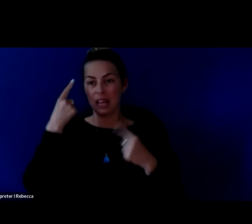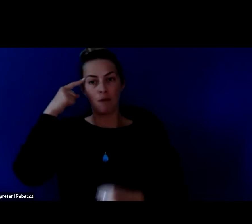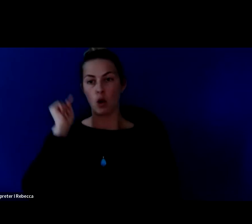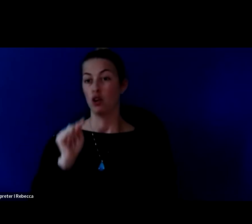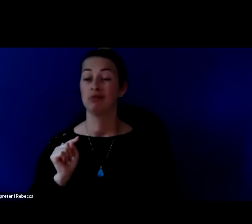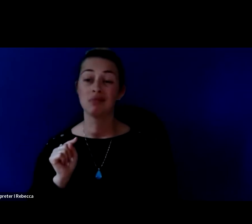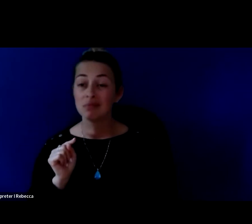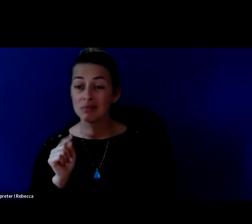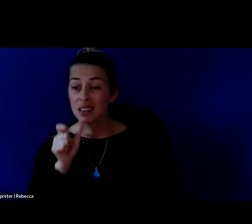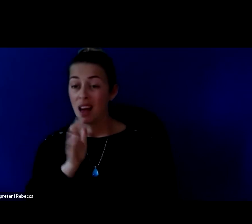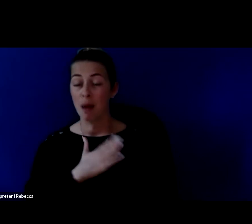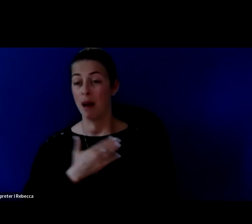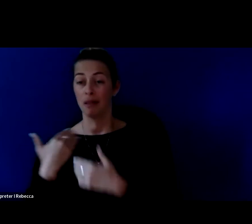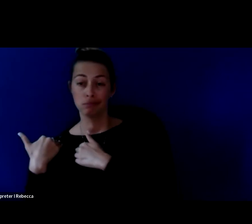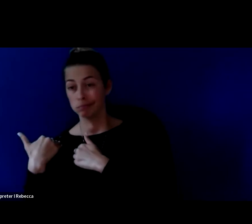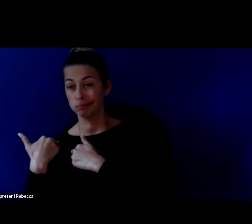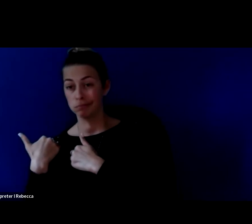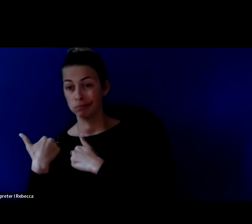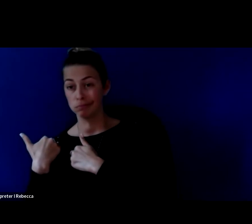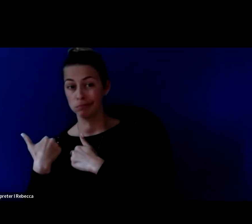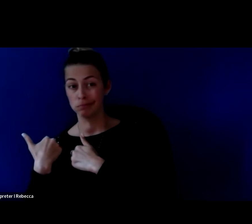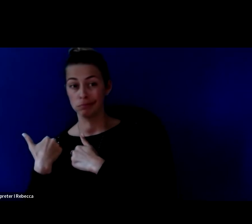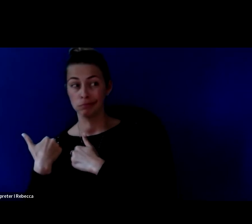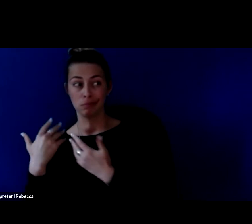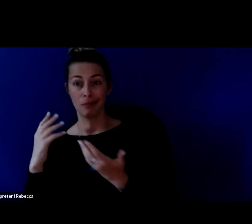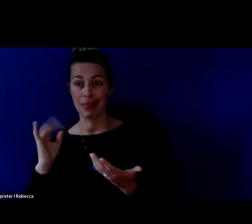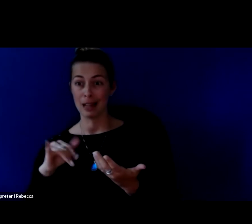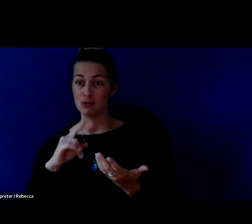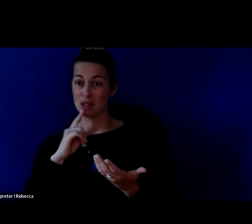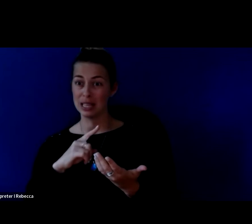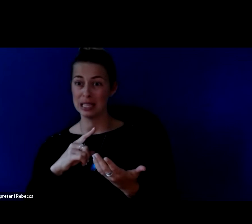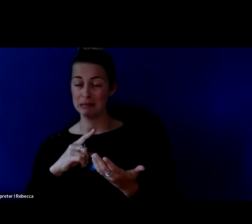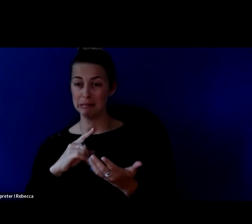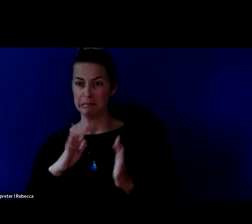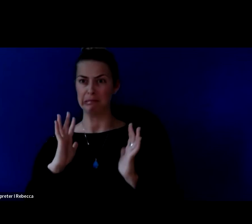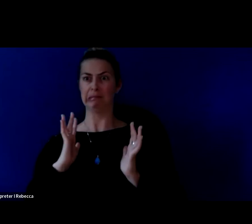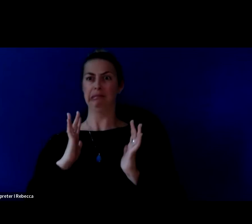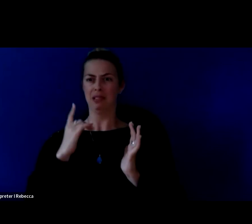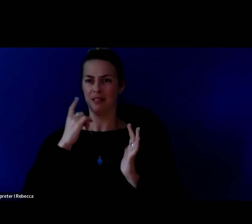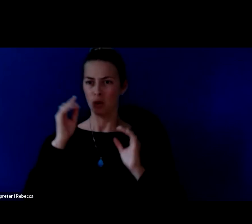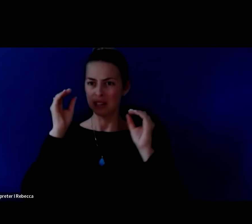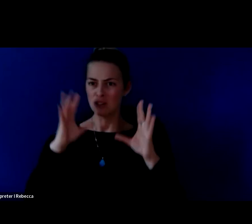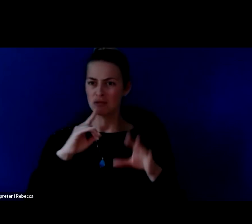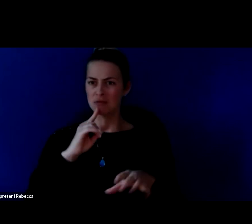as a teacher, that's the ultimate sort of sleight of hand for us to somehow say that we're indoctrinating or trying to